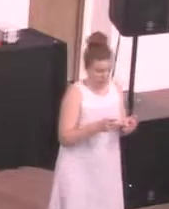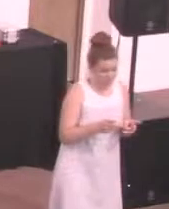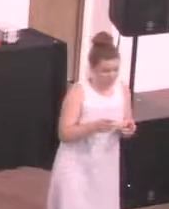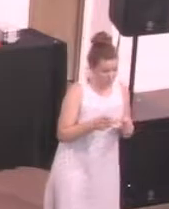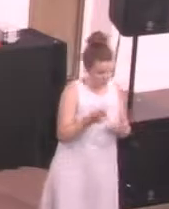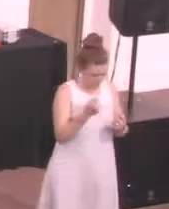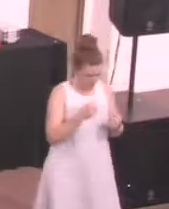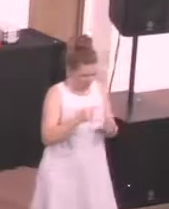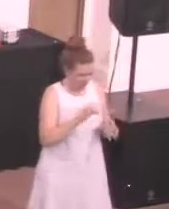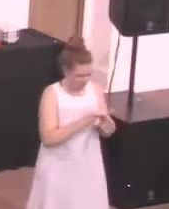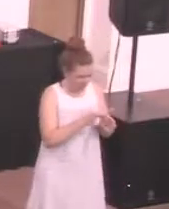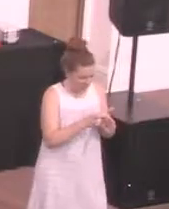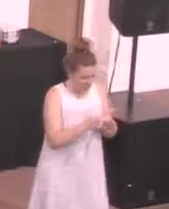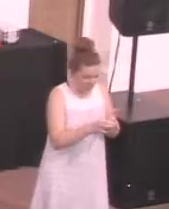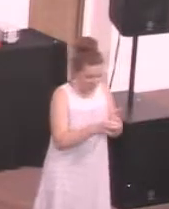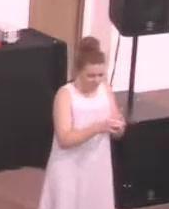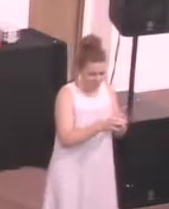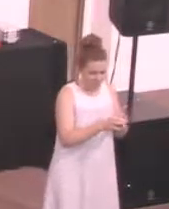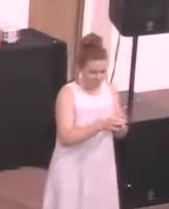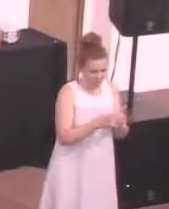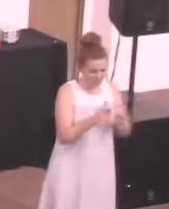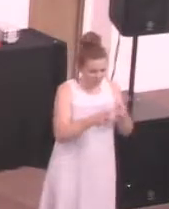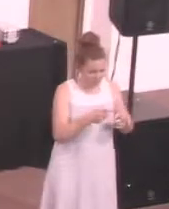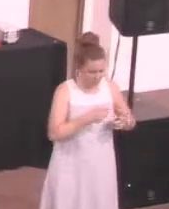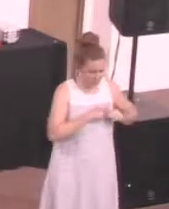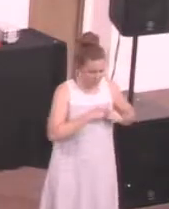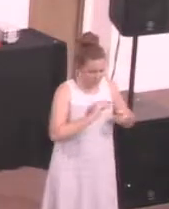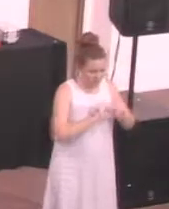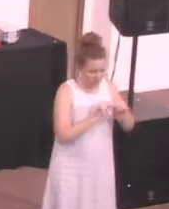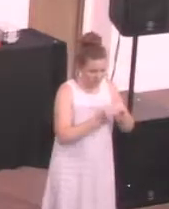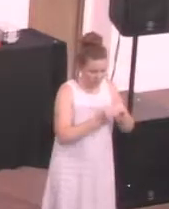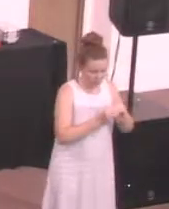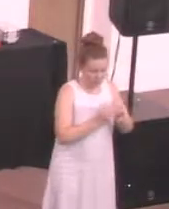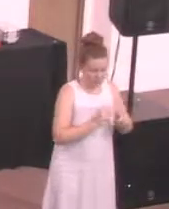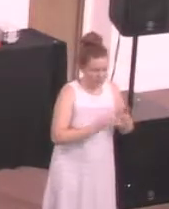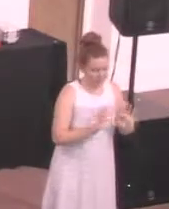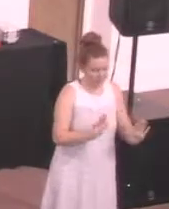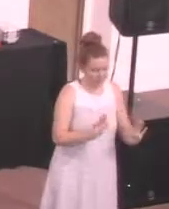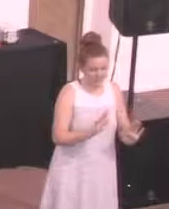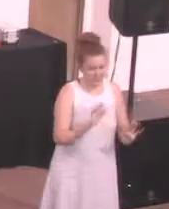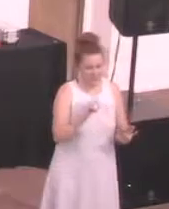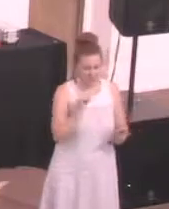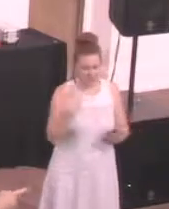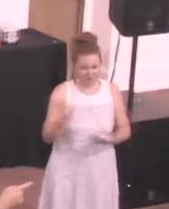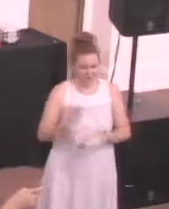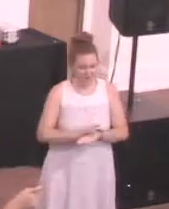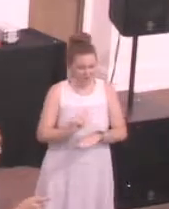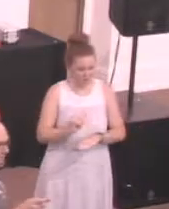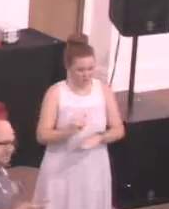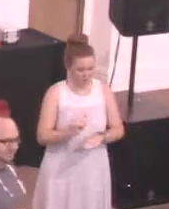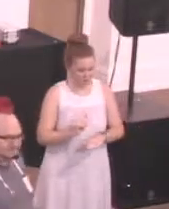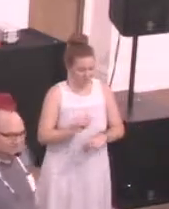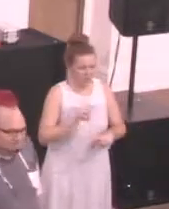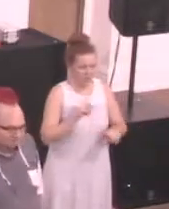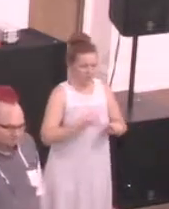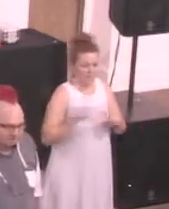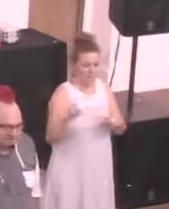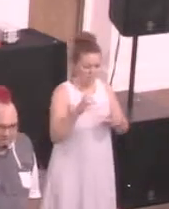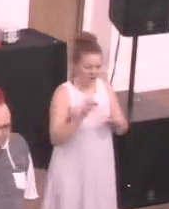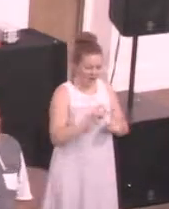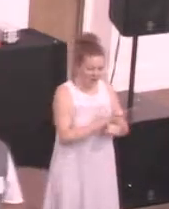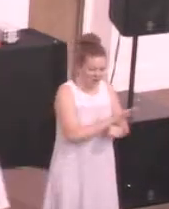ministry. That's not my calling. God told me to influence influencers. Every one of you is an influencer in this